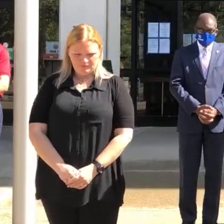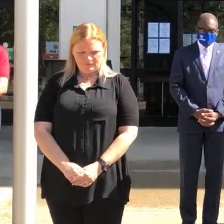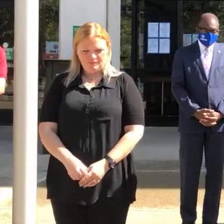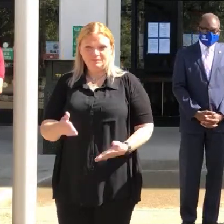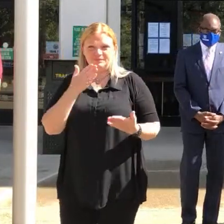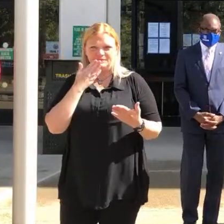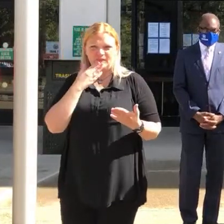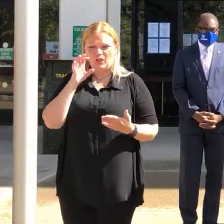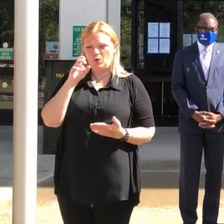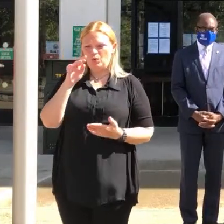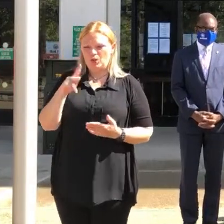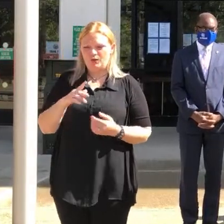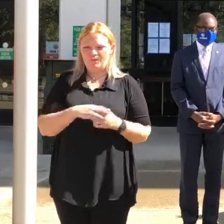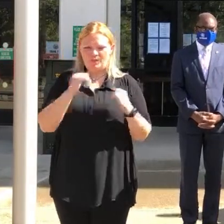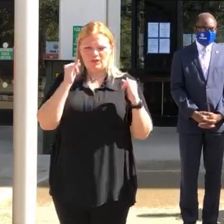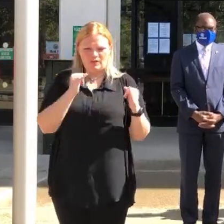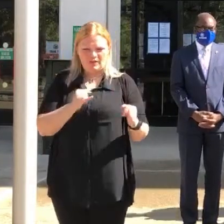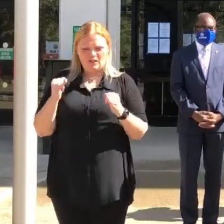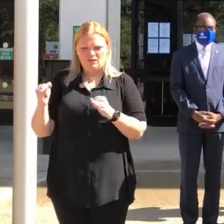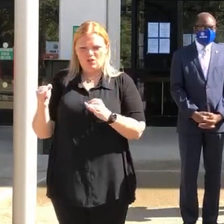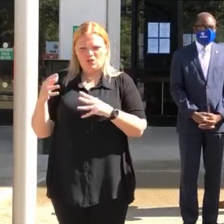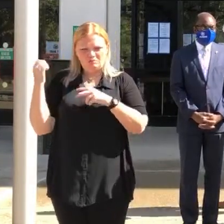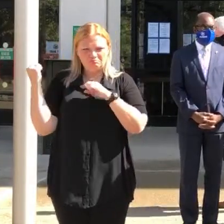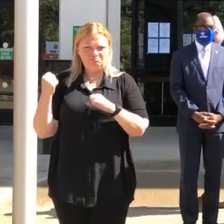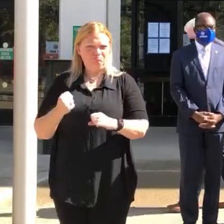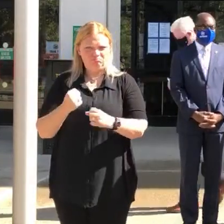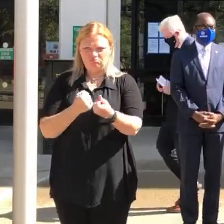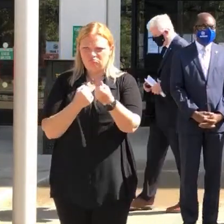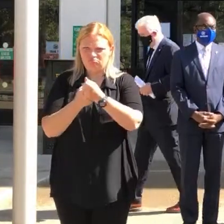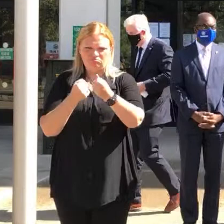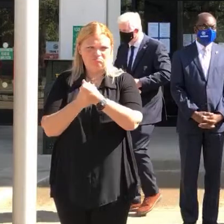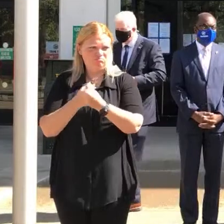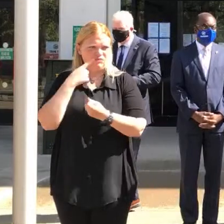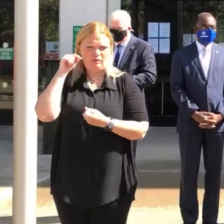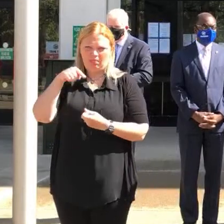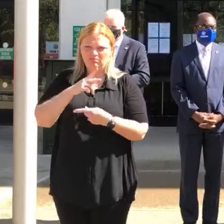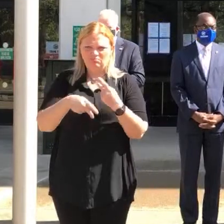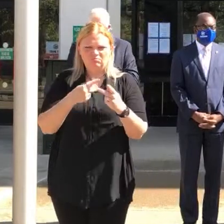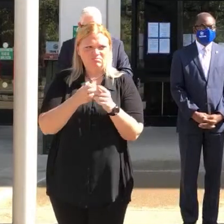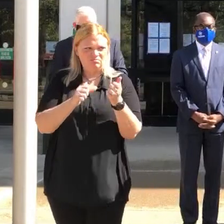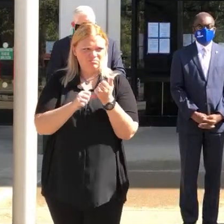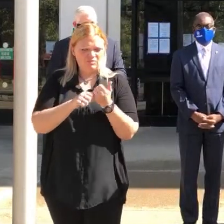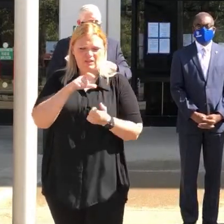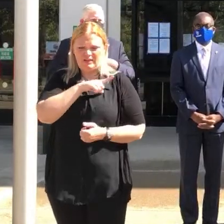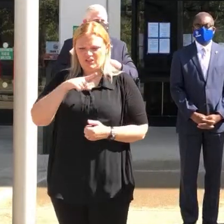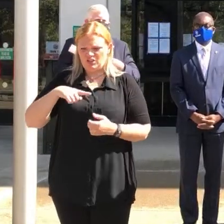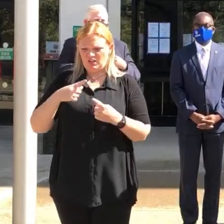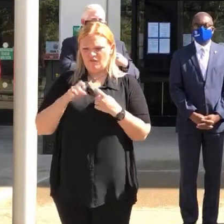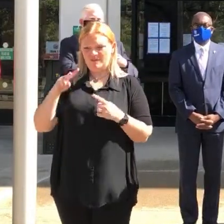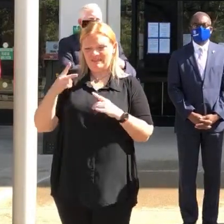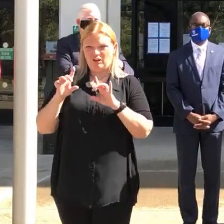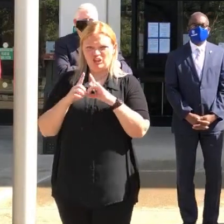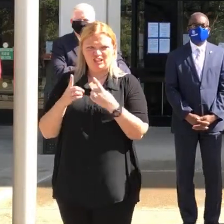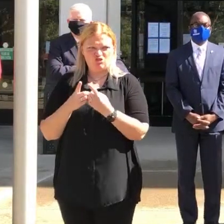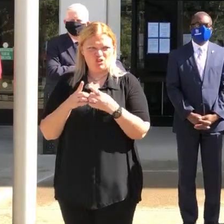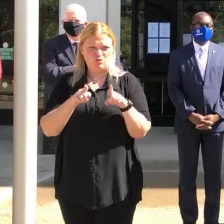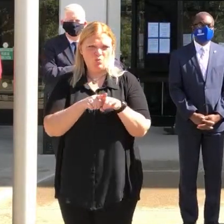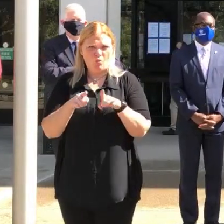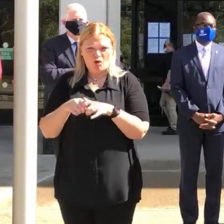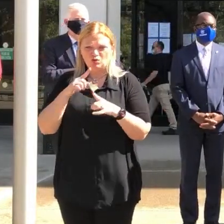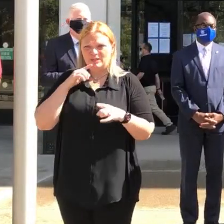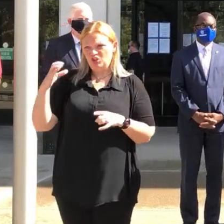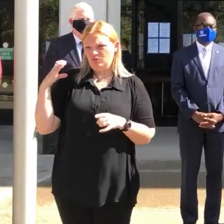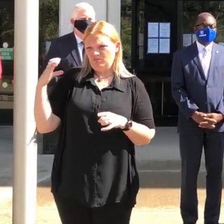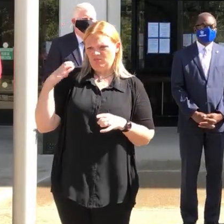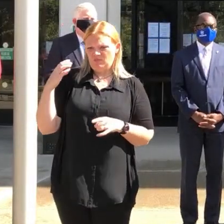Thank you, Mr. Clerk. An individual who has been strongly advocating for this type of assistance right now is the legislator from the 2nd District, who also happens to be the